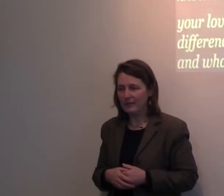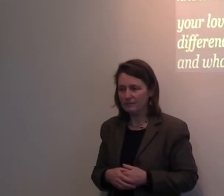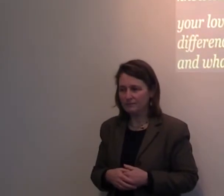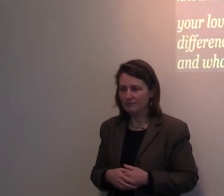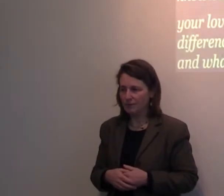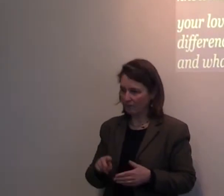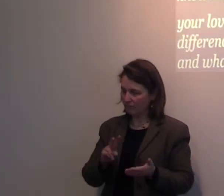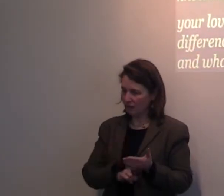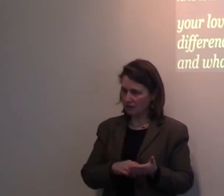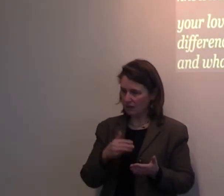Verses 9 and 10.